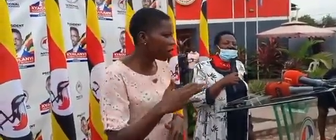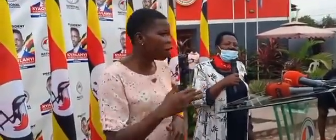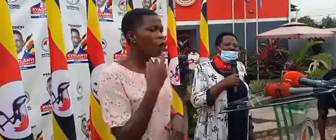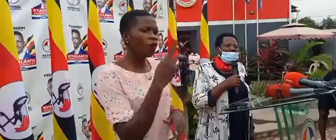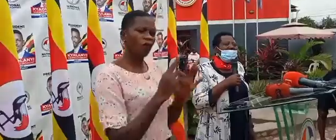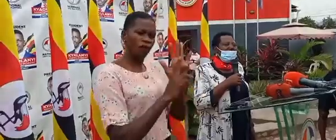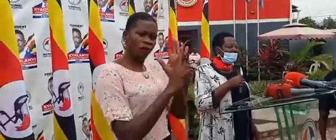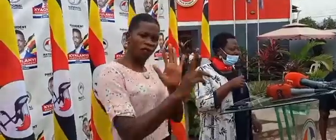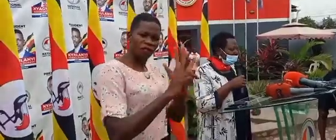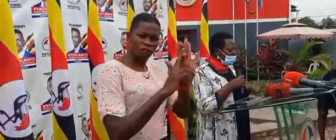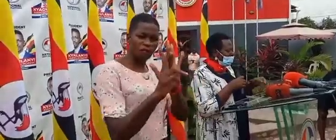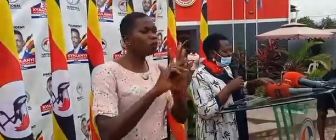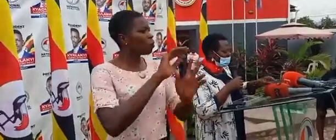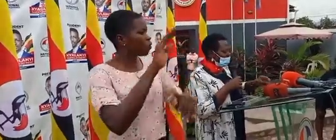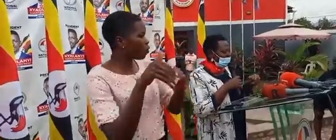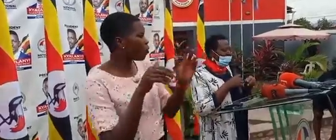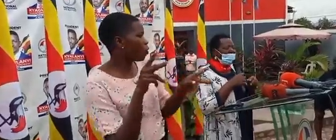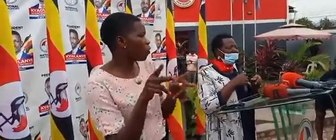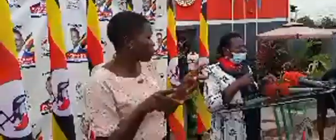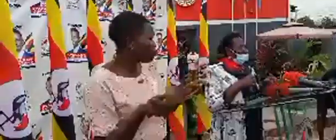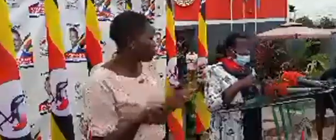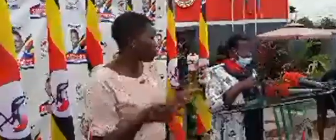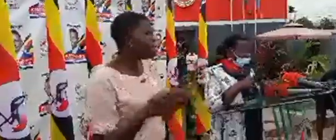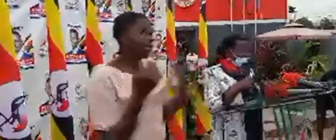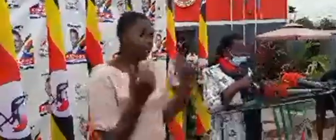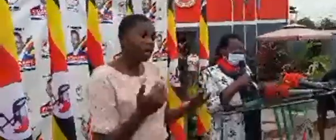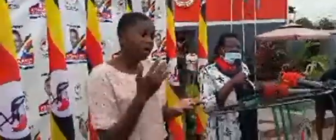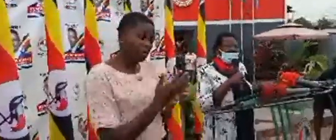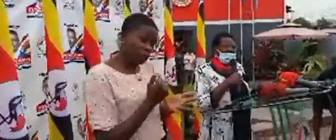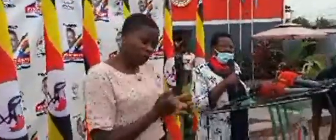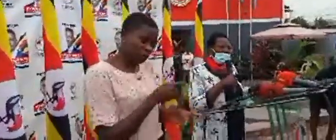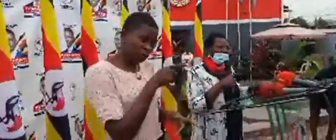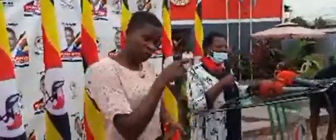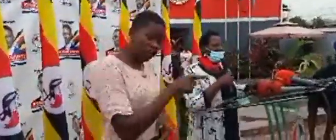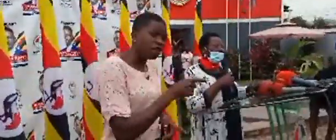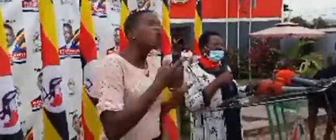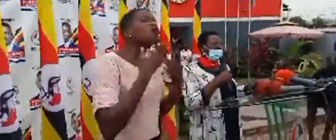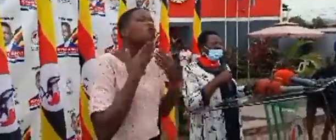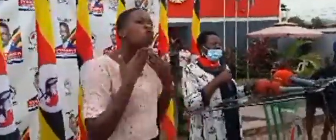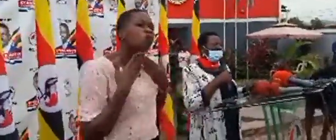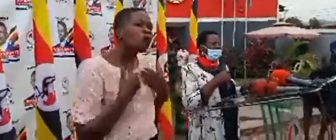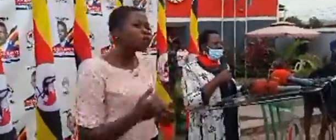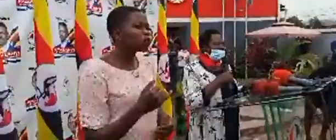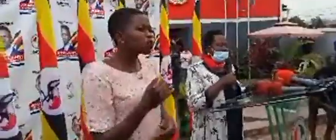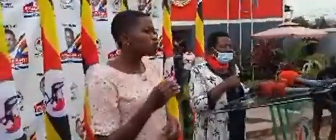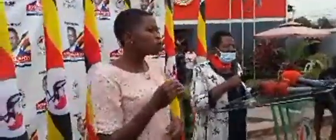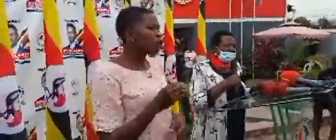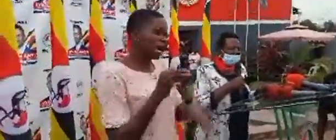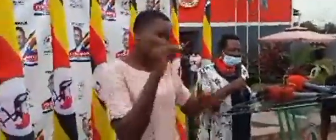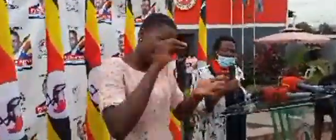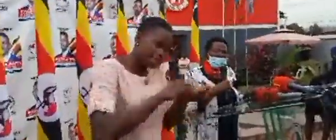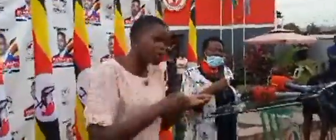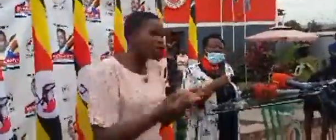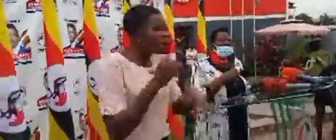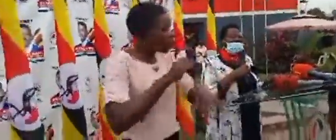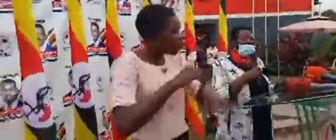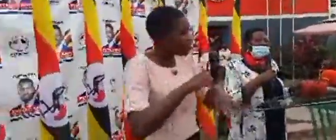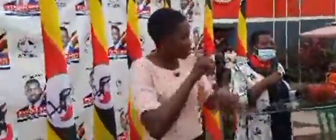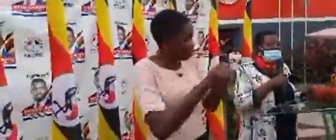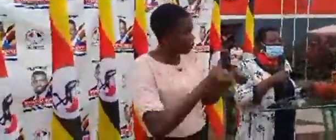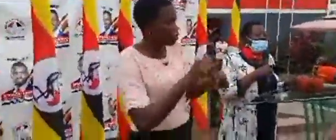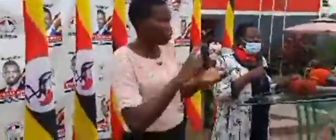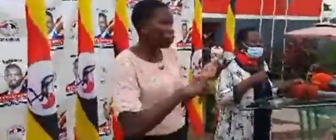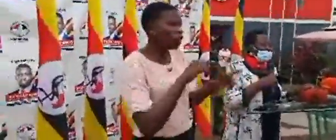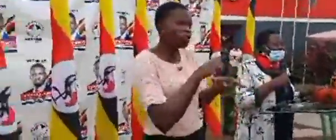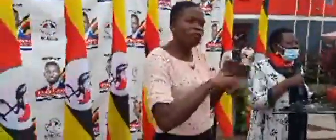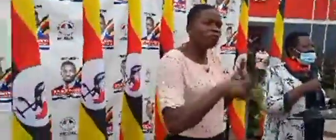nkimureta dero nayibemera Uganda yona. Having said that, I want to echo what my friends have said.